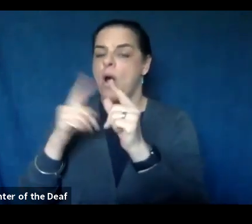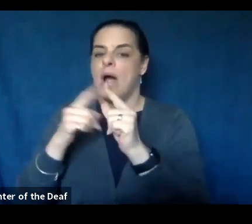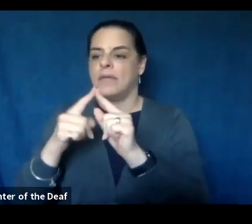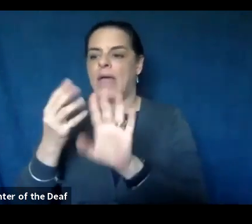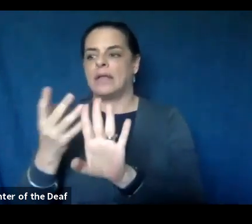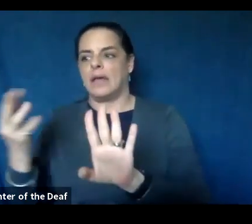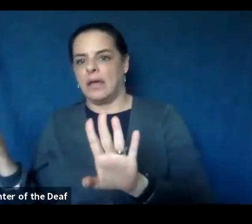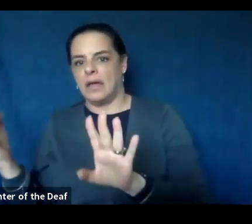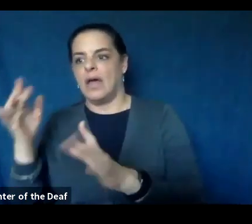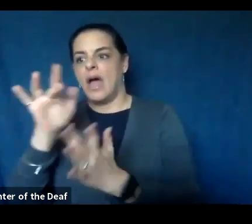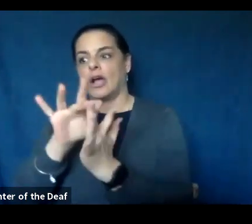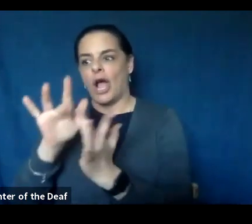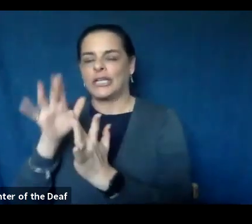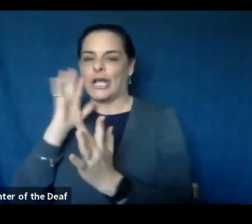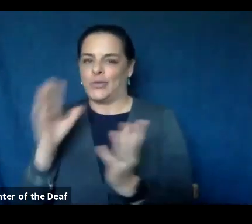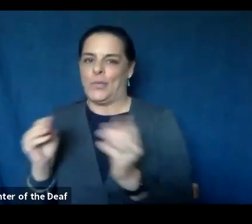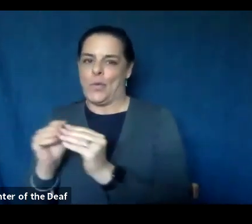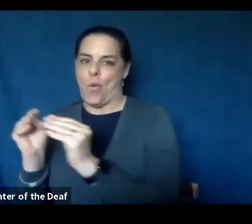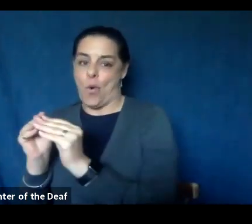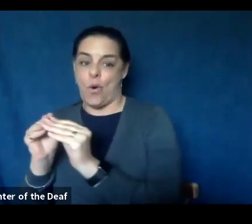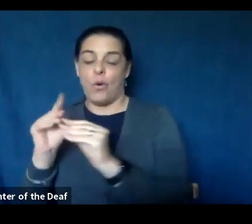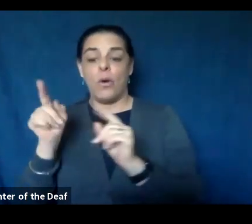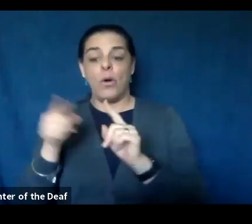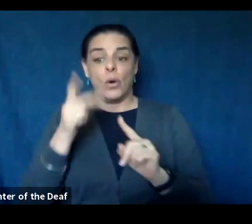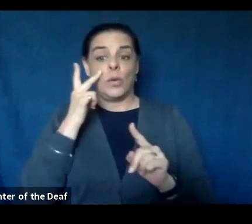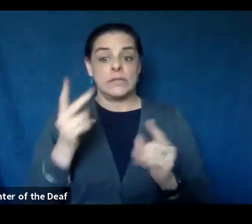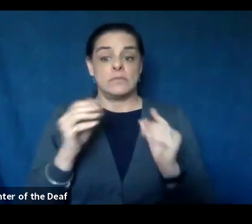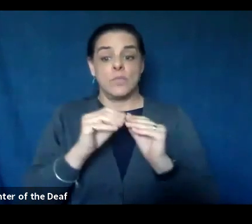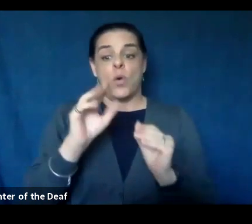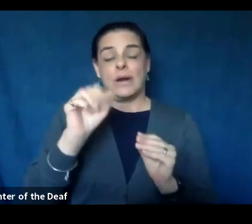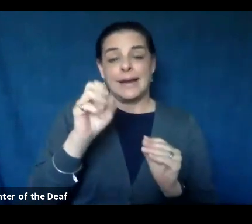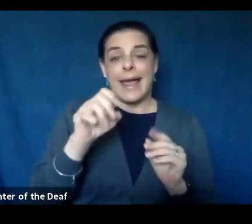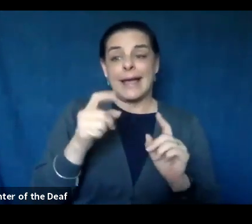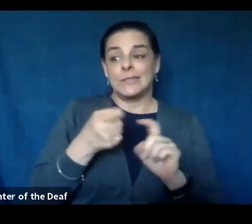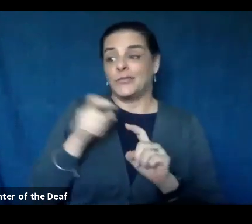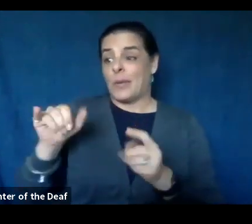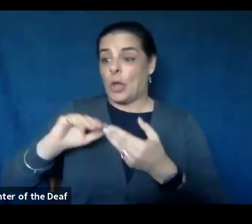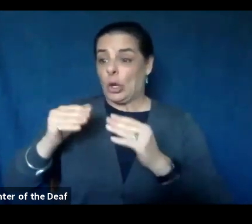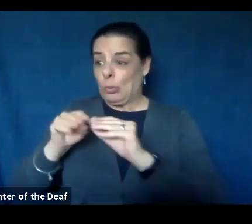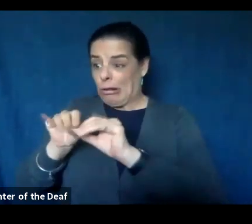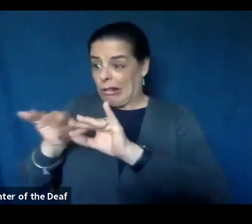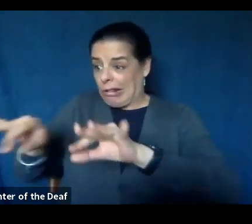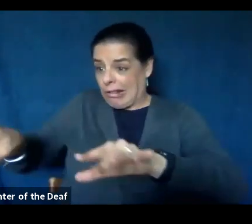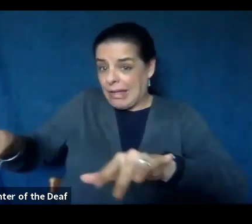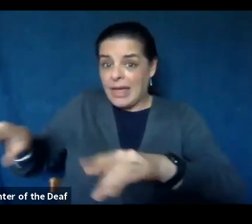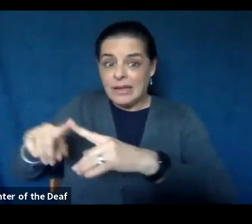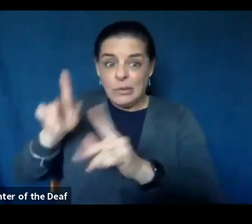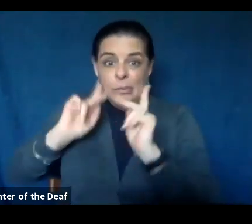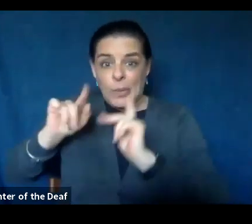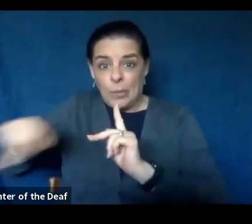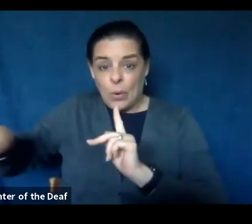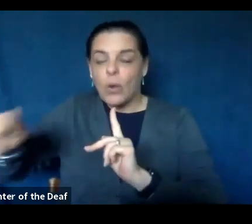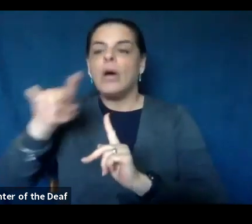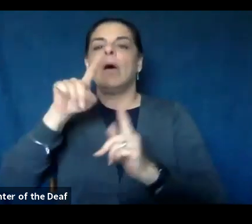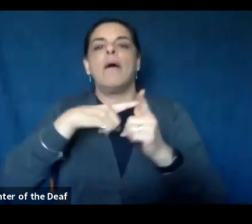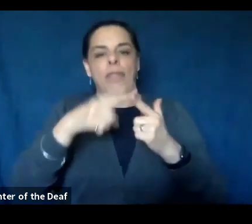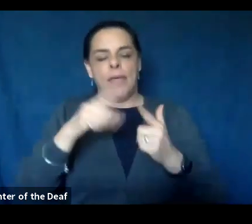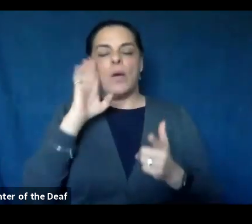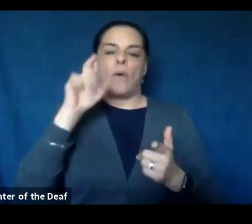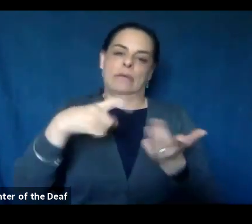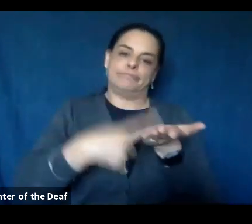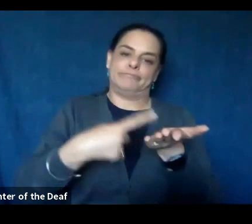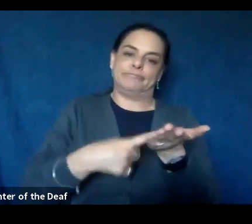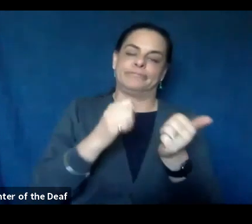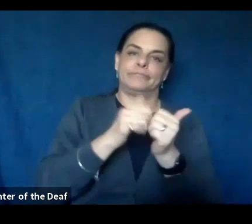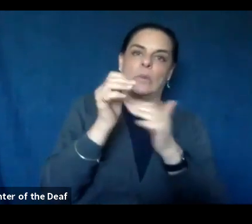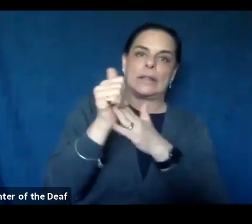And so when we start seeing a lot of cases come out of contacts moving forward, that's when we'll have to have discussions with our leaders on,